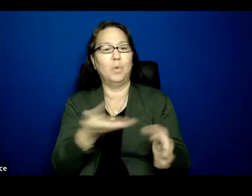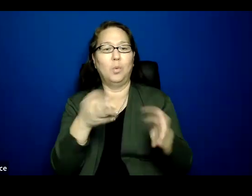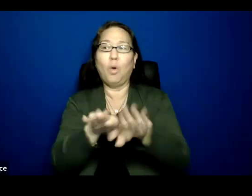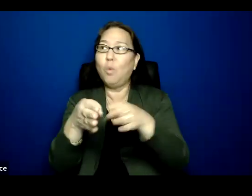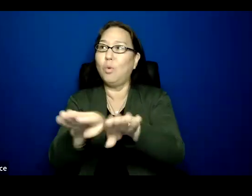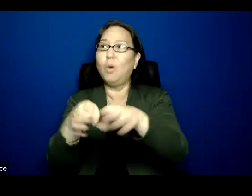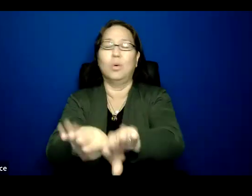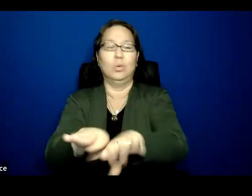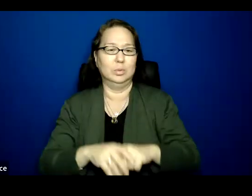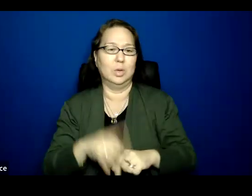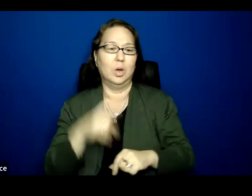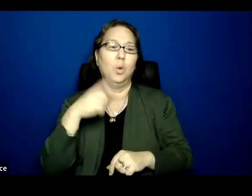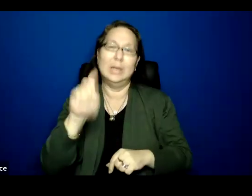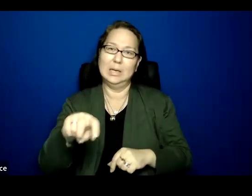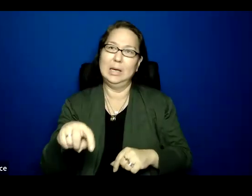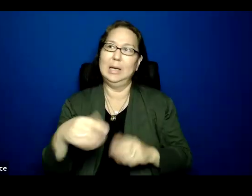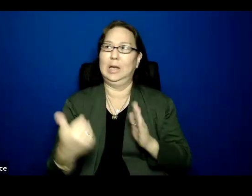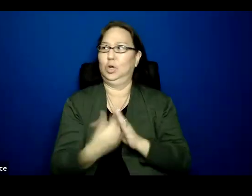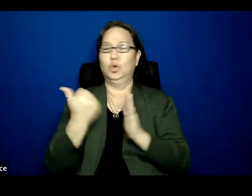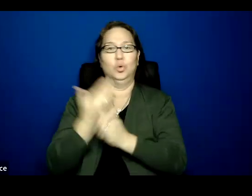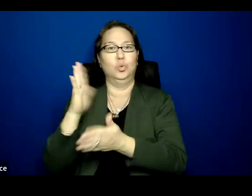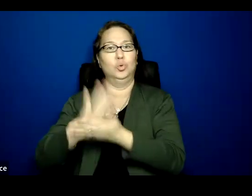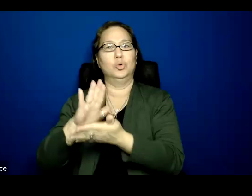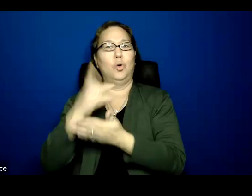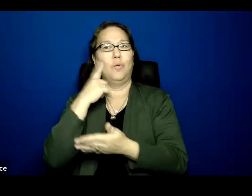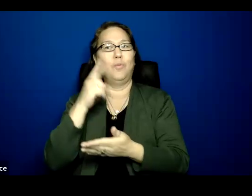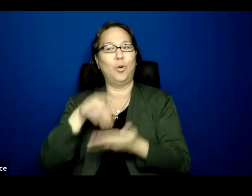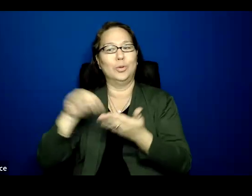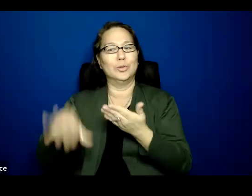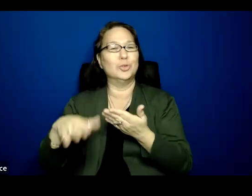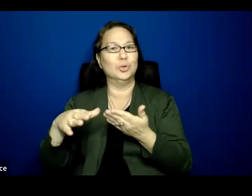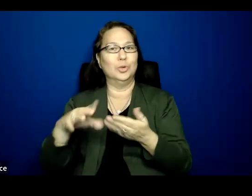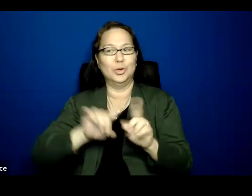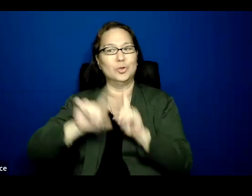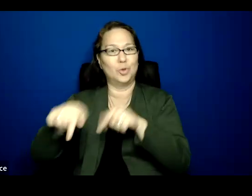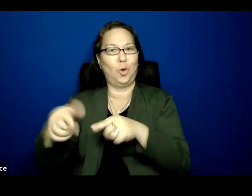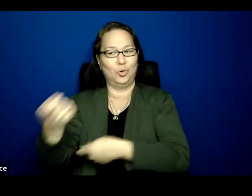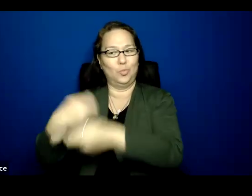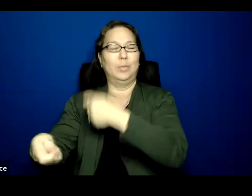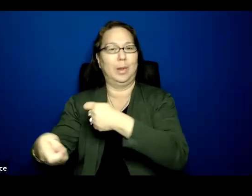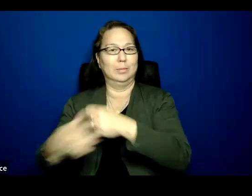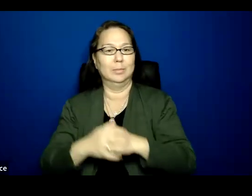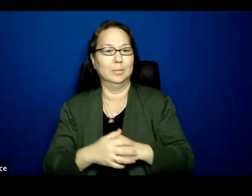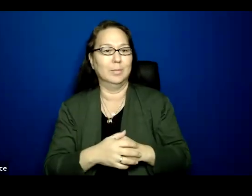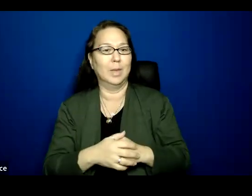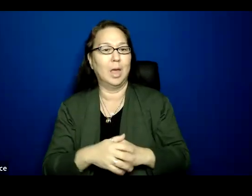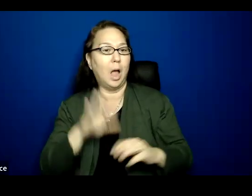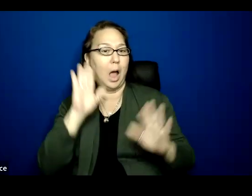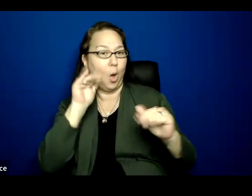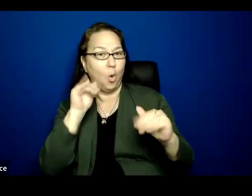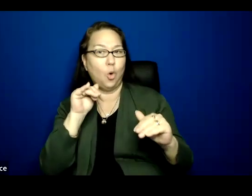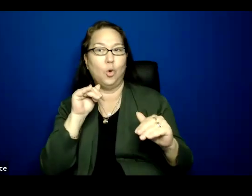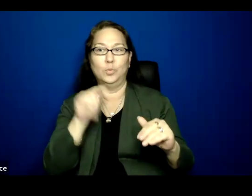those students to go to. I hope that the city continues and speeds up building of new schools, because